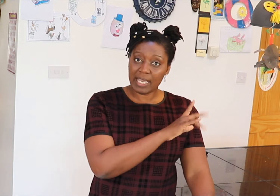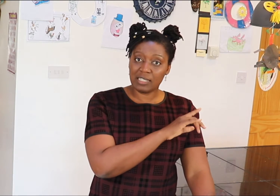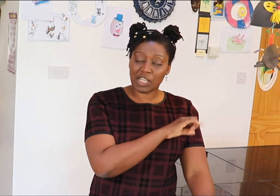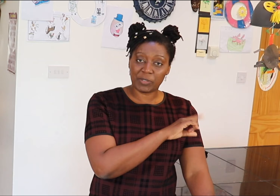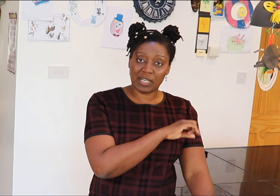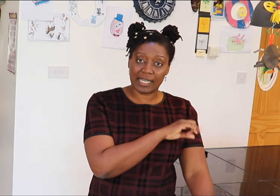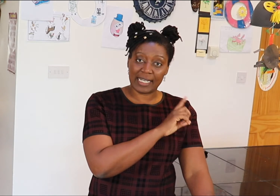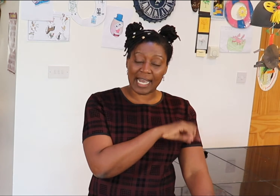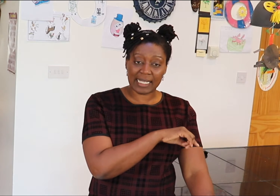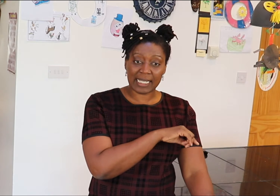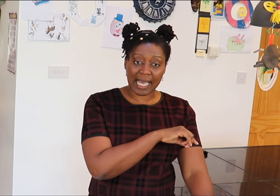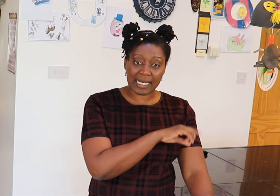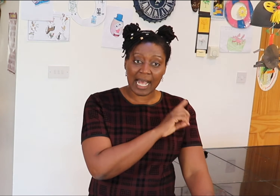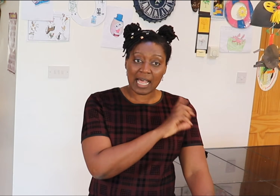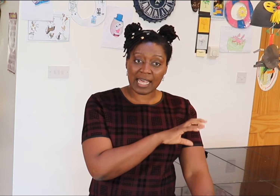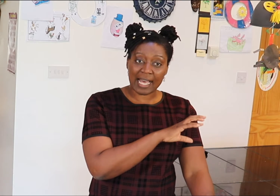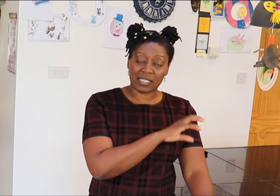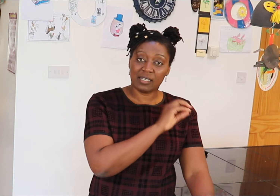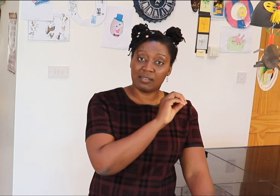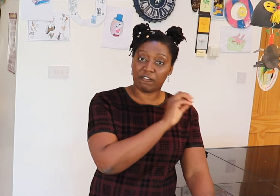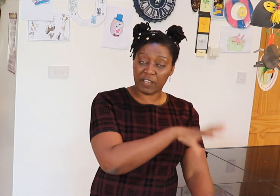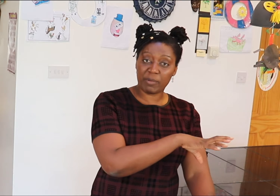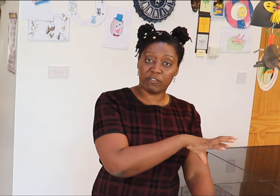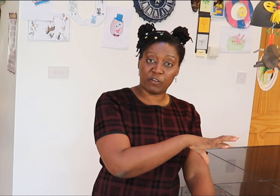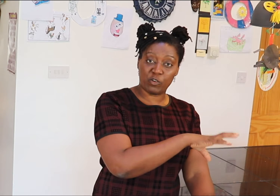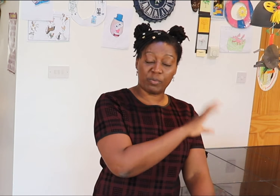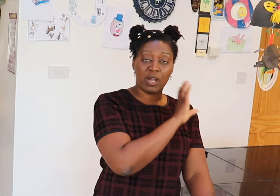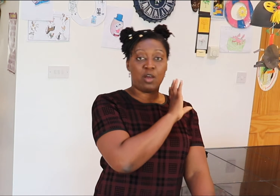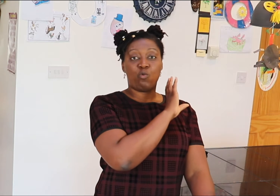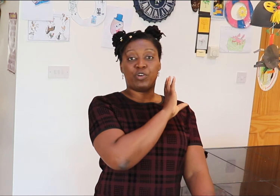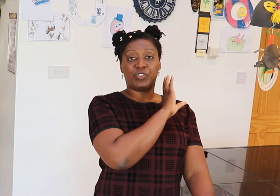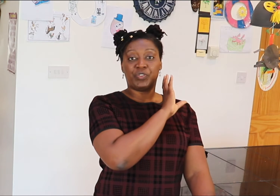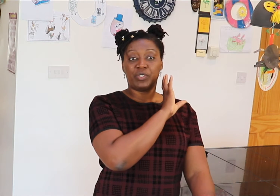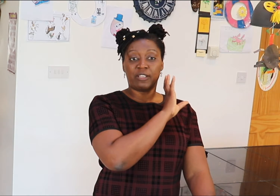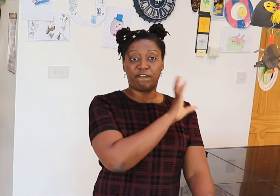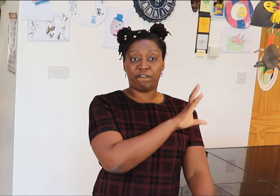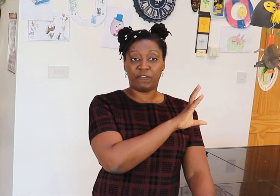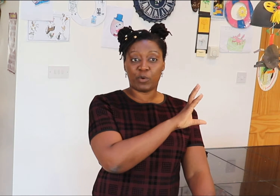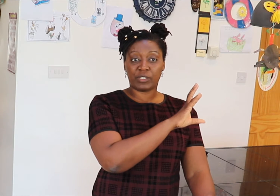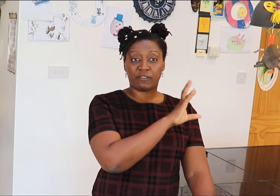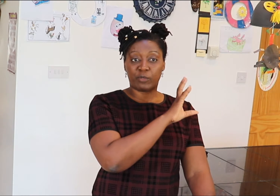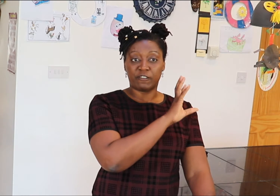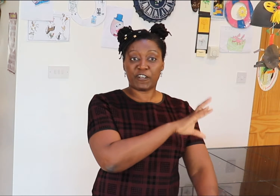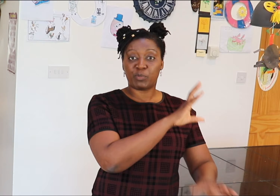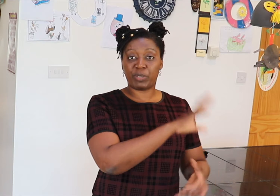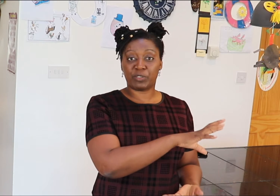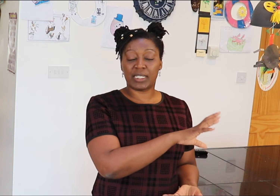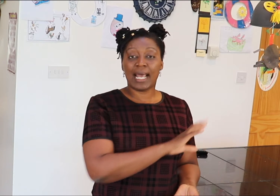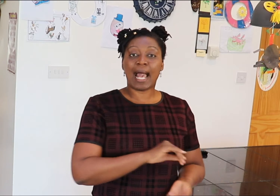In chapter 9, I said that the female form was first built, and